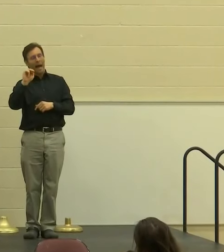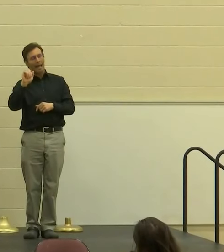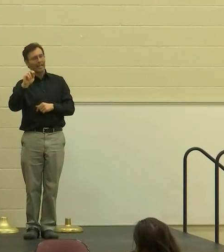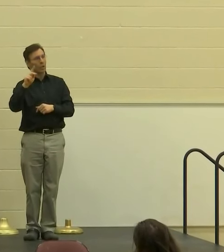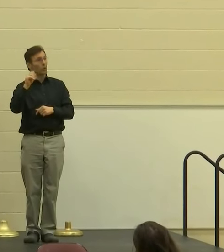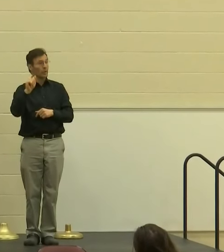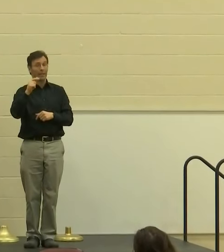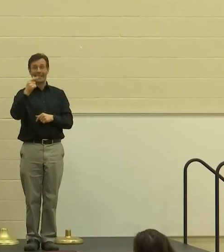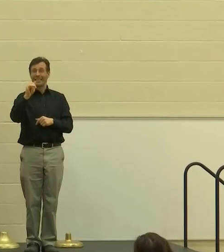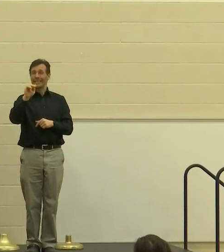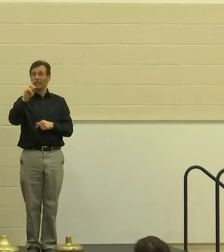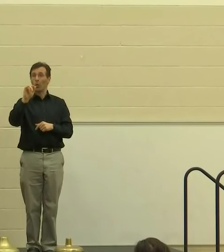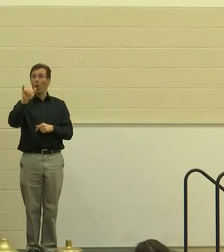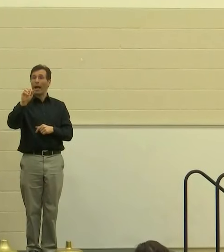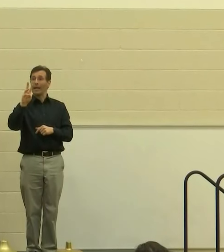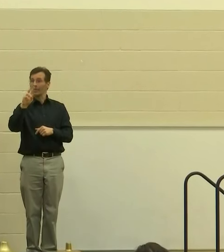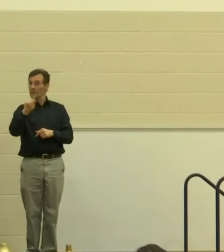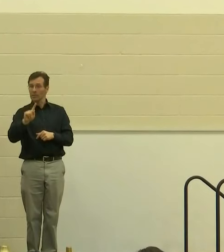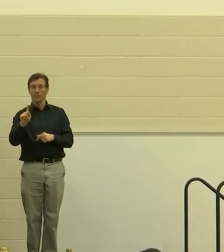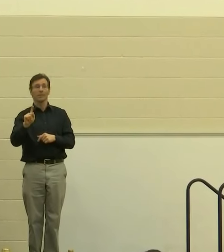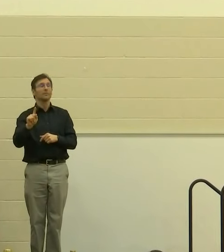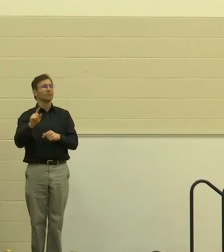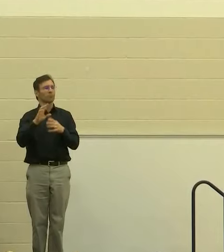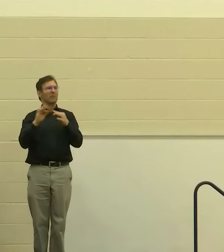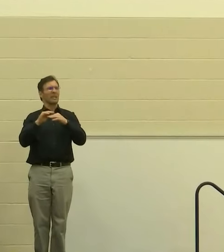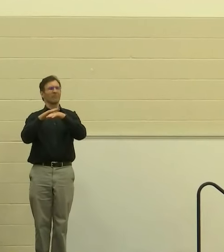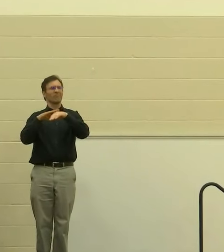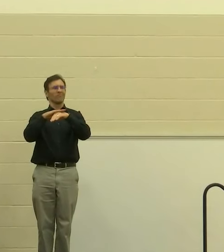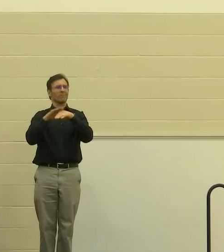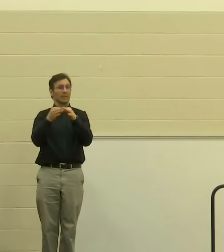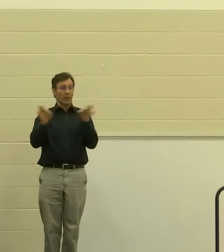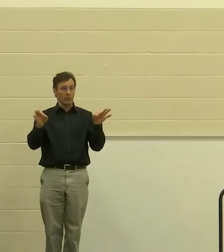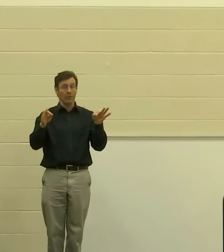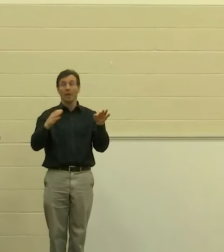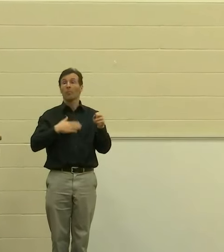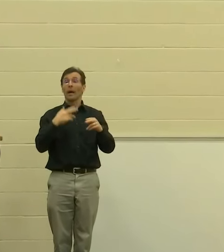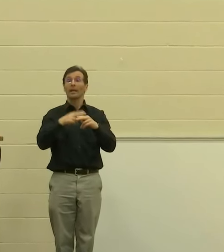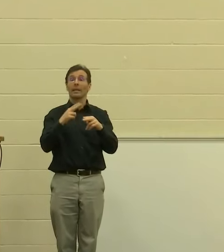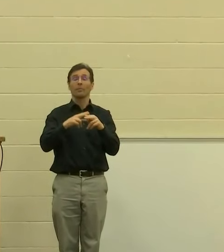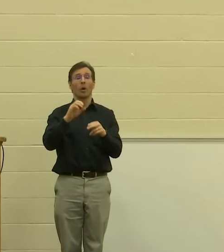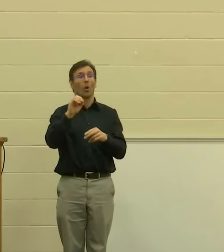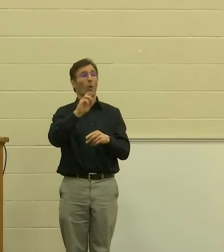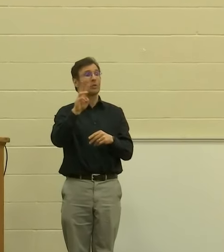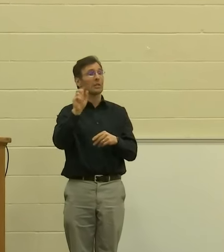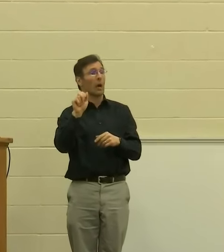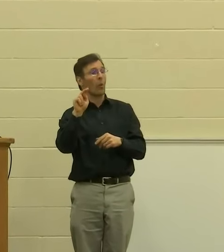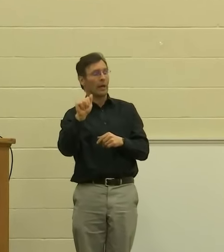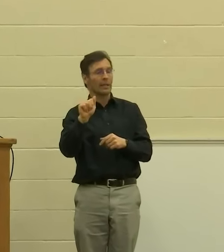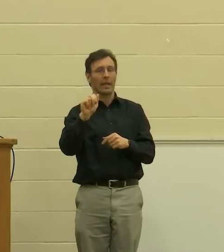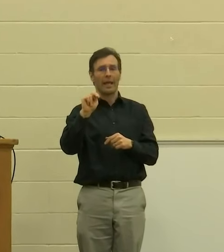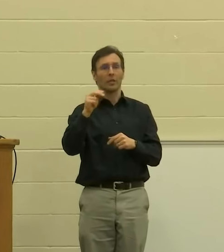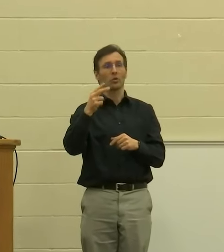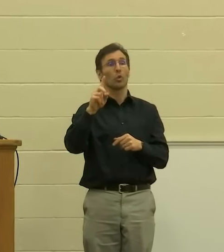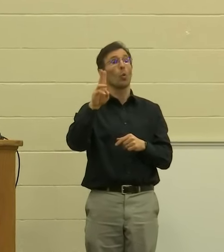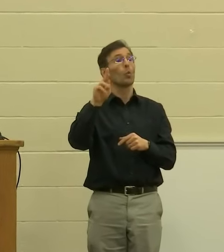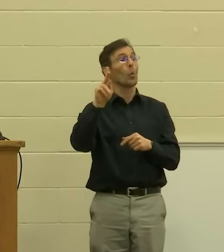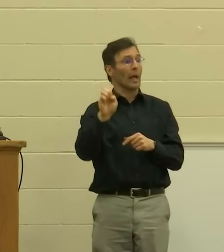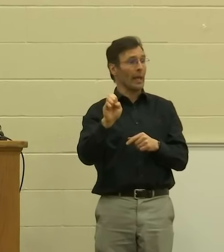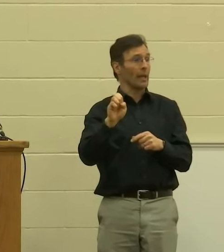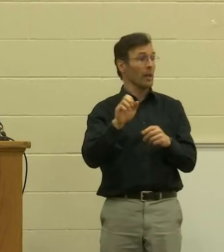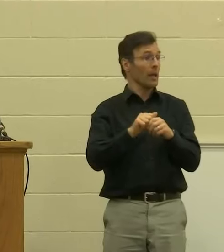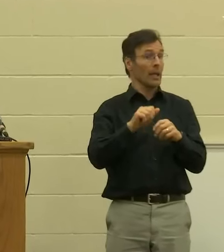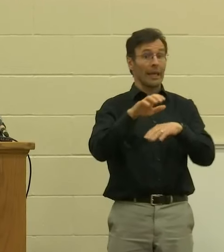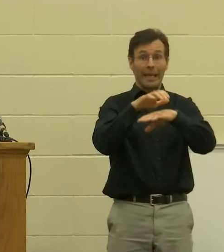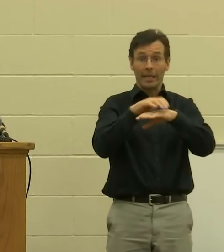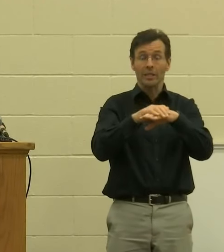Oz, Magizine, and Doden, Amasalikong, and Dujava. My name is Ozawa Anakwadukwe. In English, it is